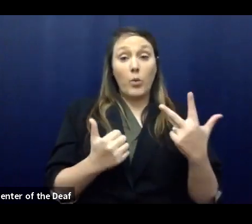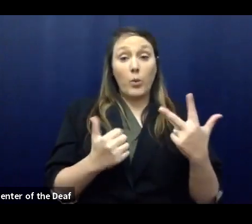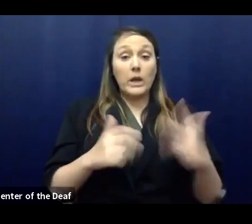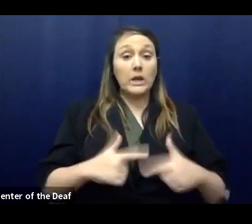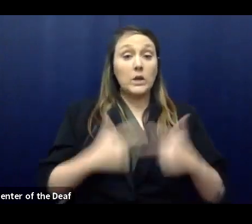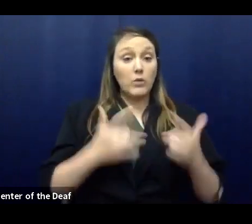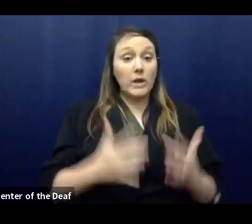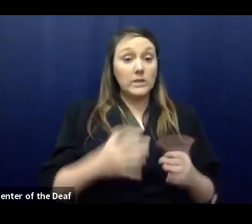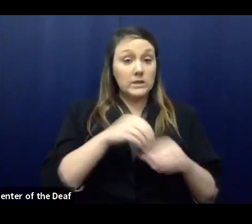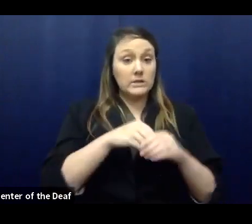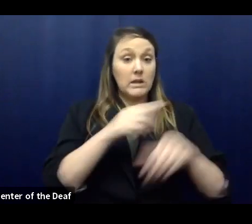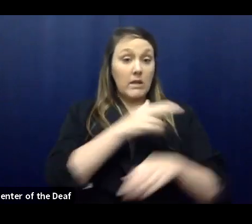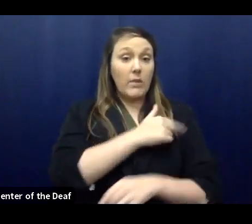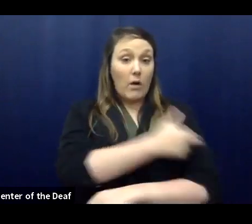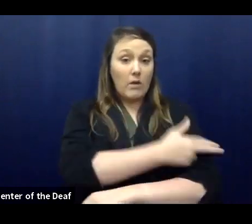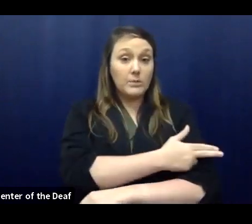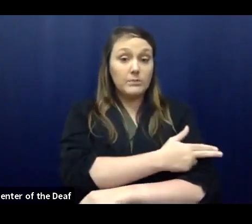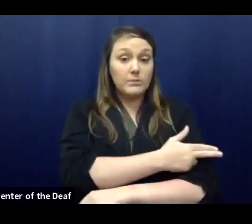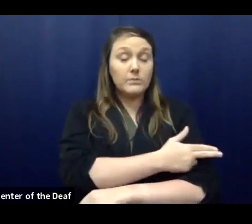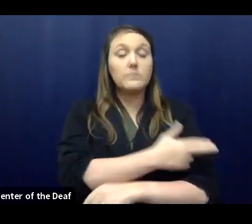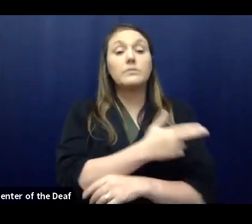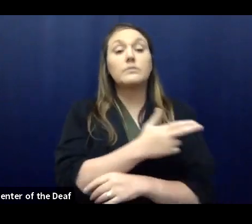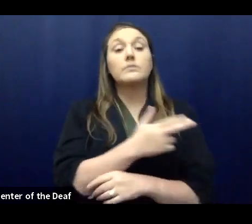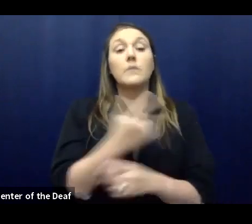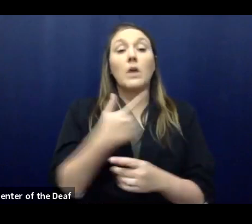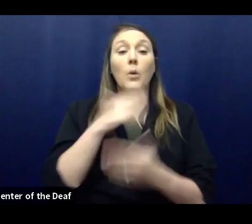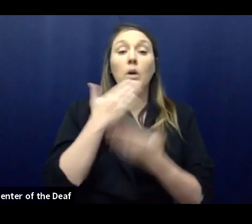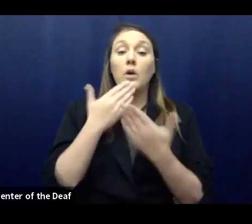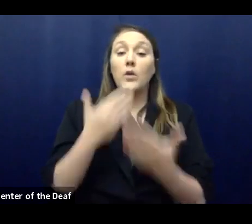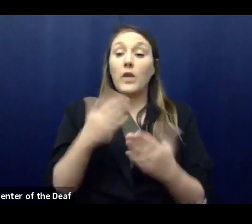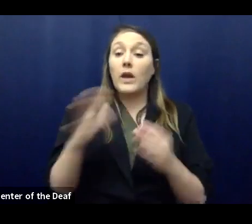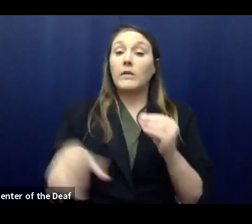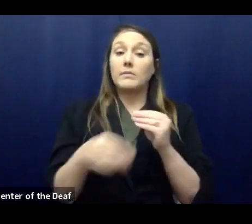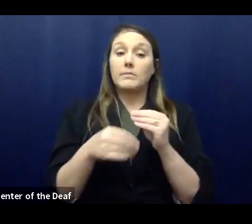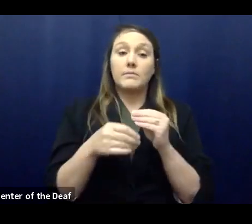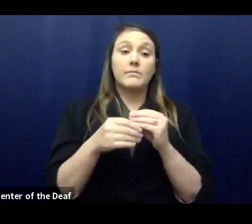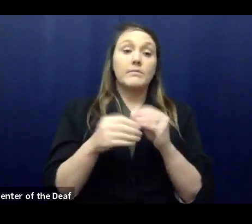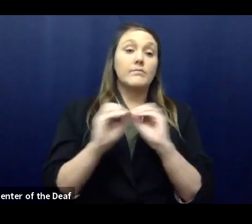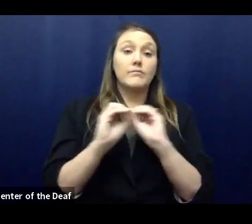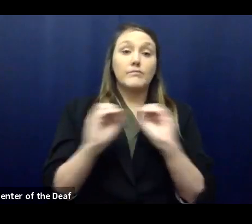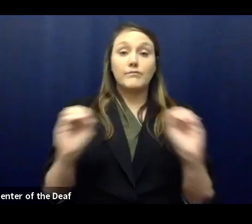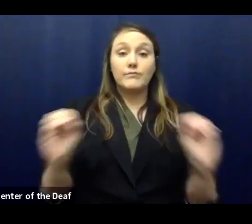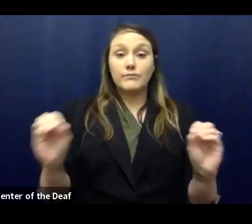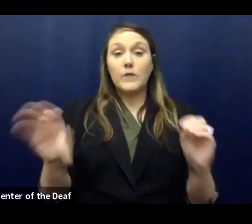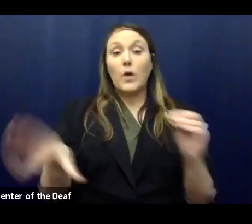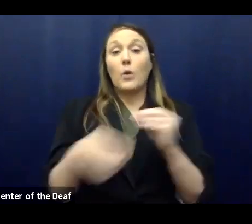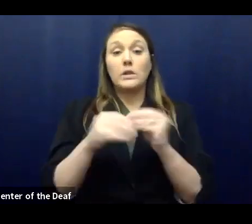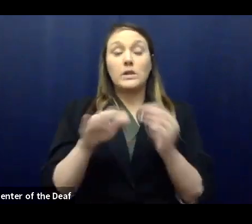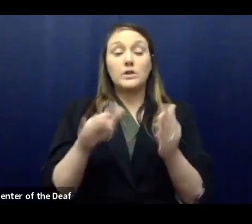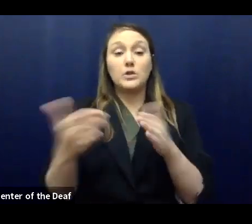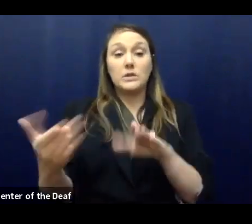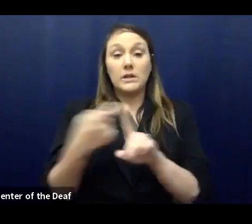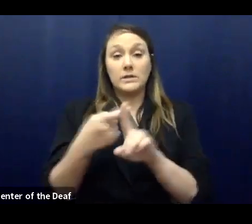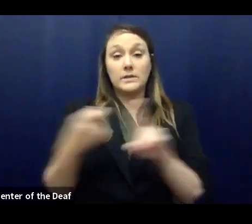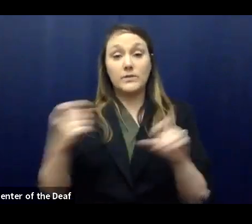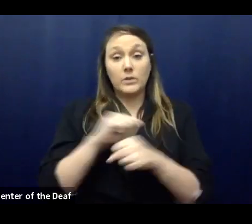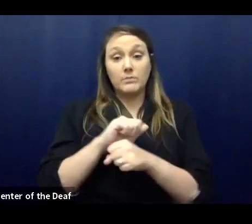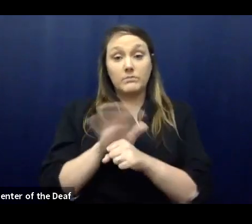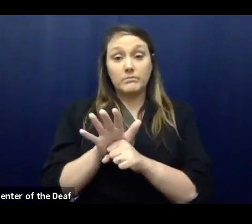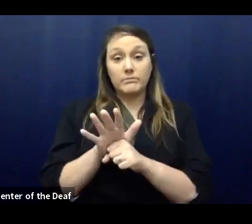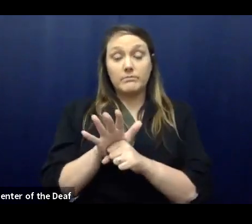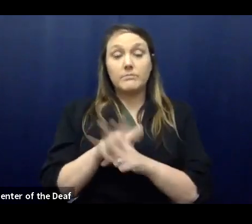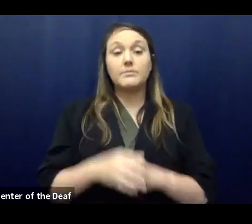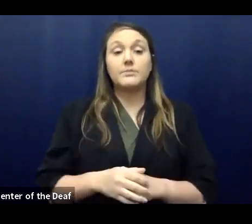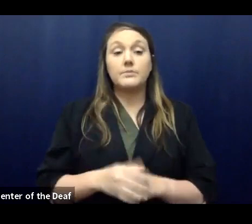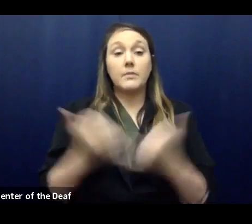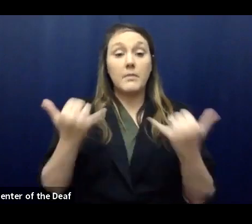residents hospitalized. We are thankful again to report we've had no additional deaths due to COVID-19 complications. And now I'll open it up